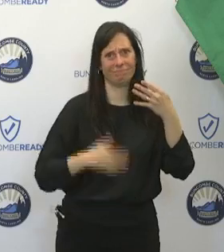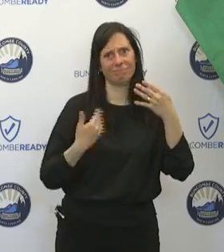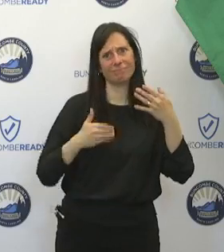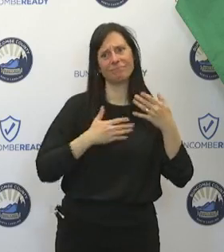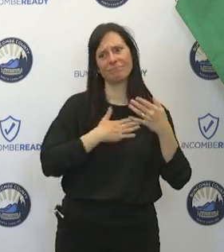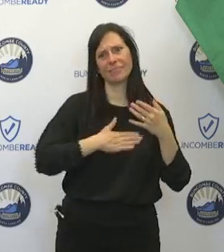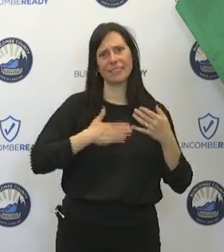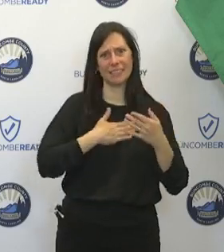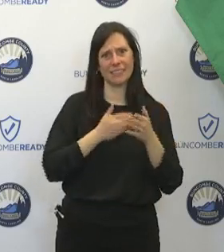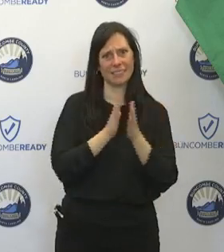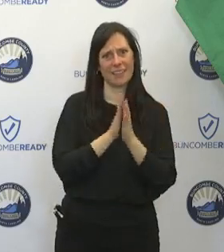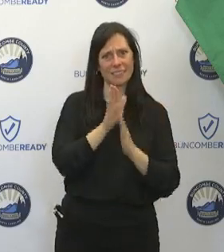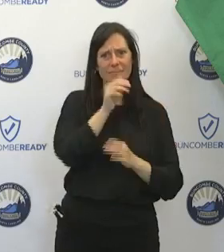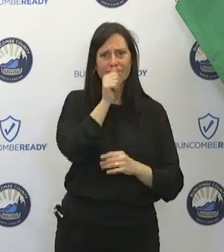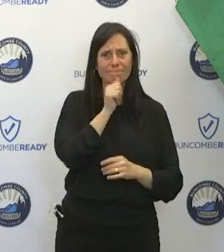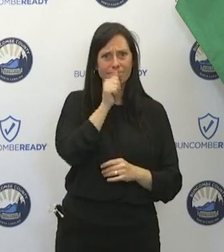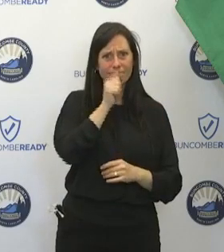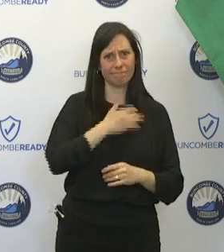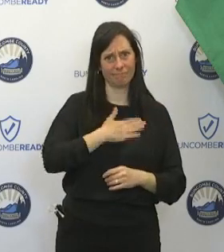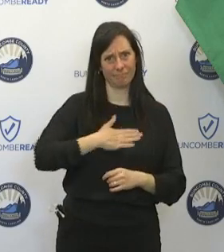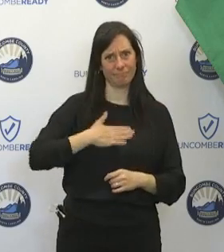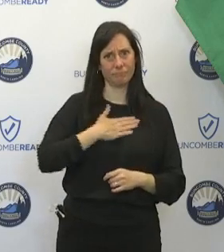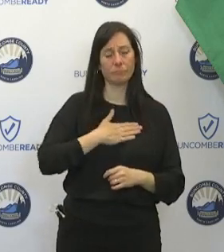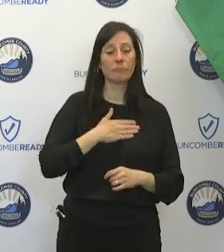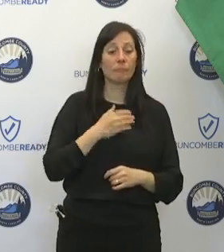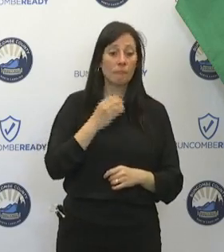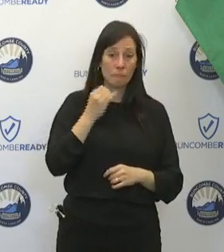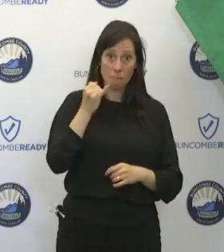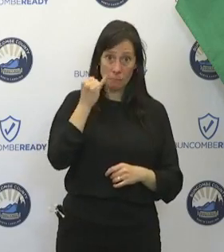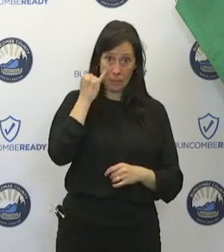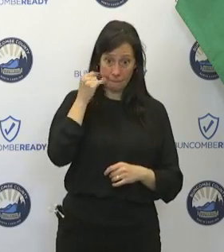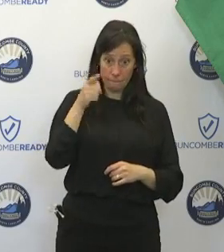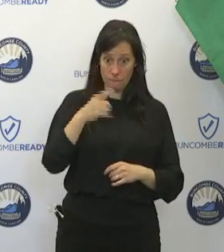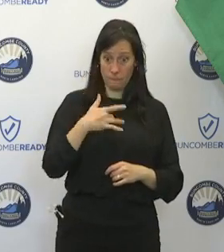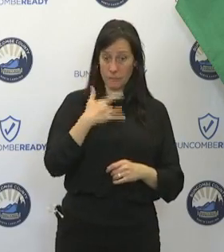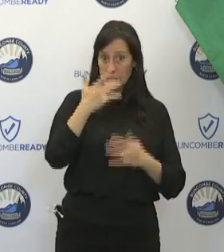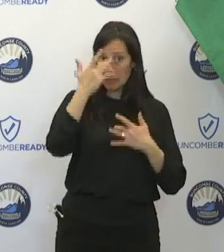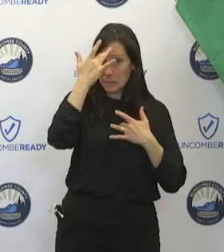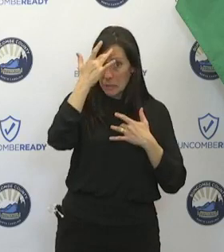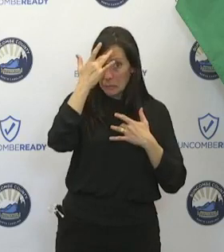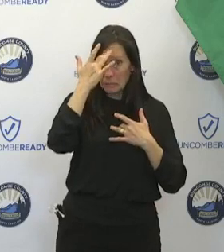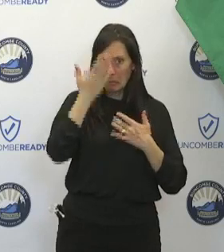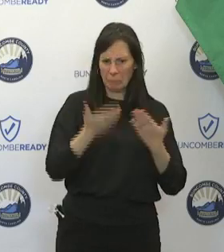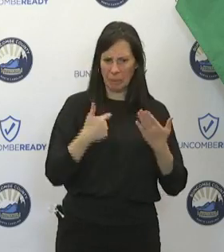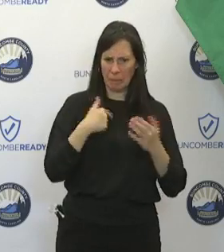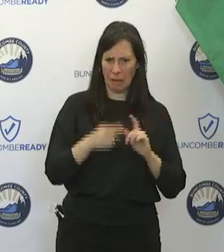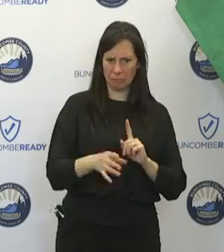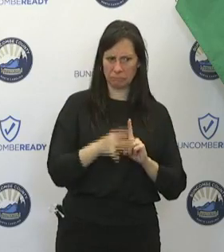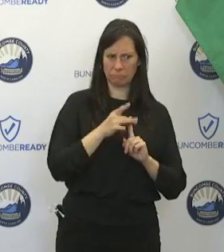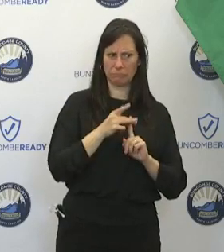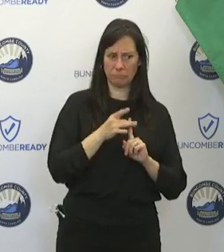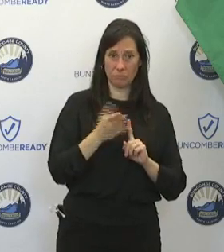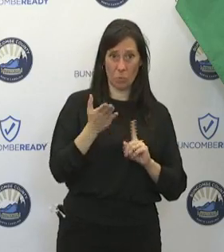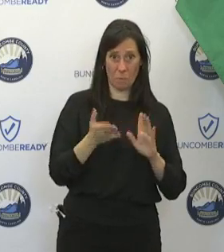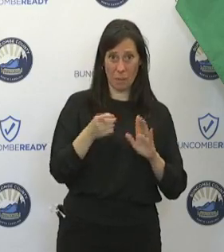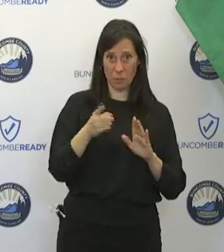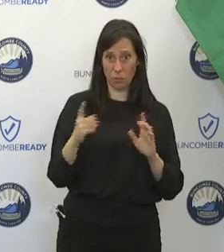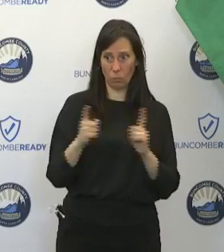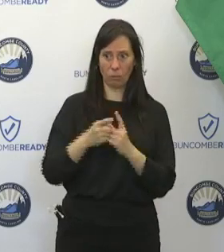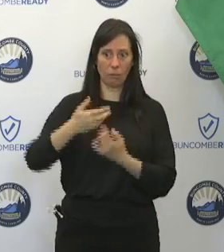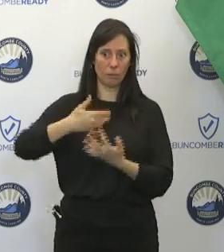If you are having symptoms of COVID-19 or believe you've been in contact with somebody with COVID-19, please get